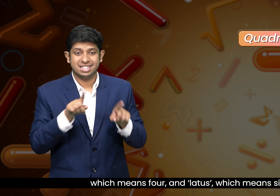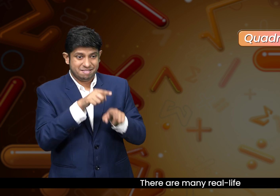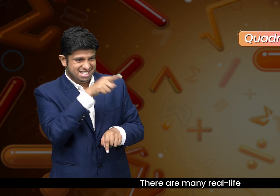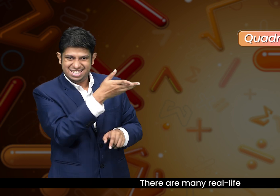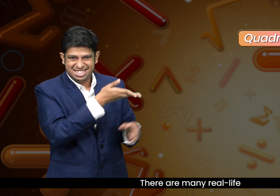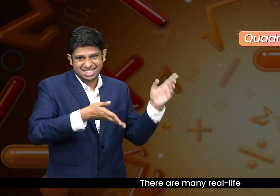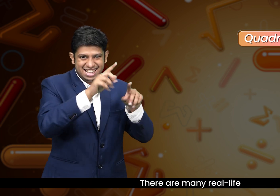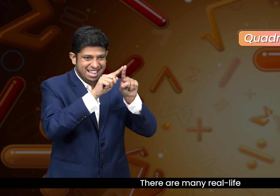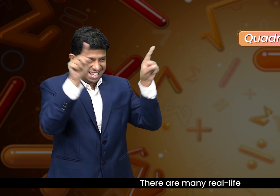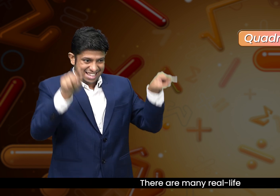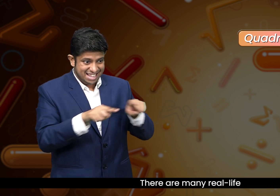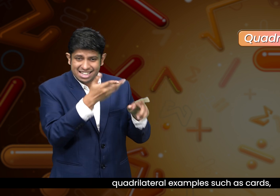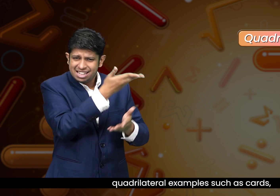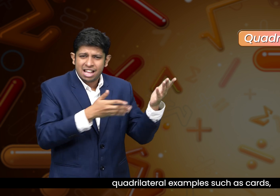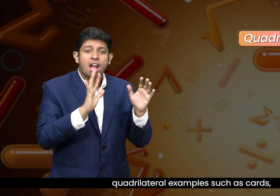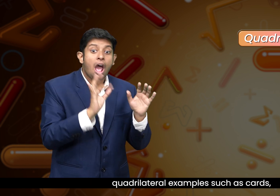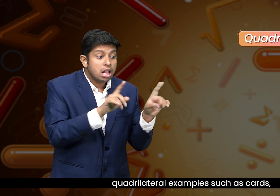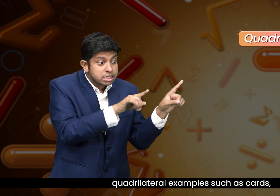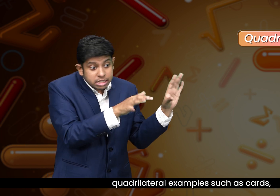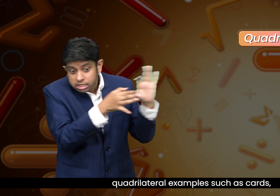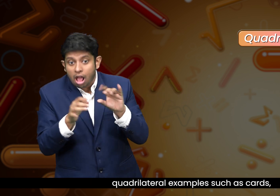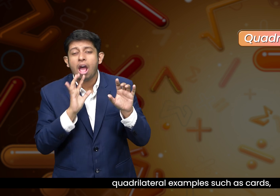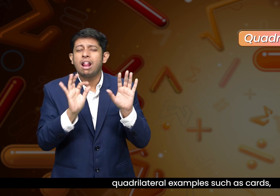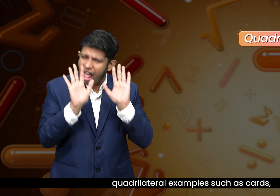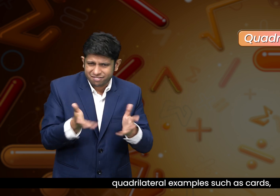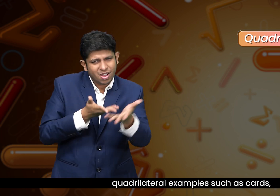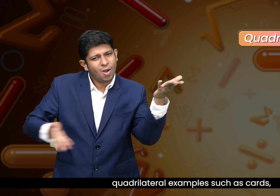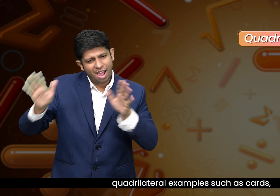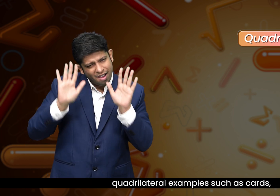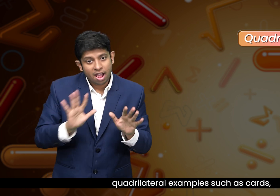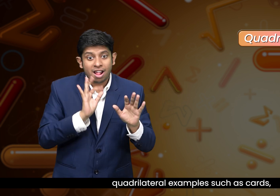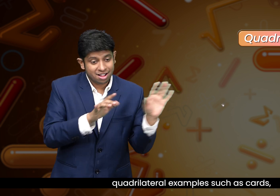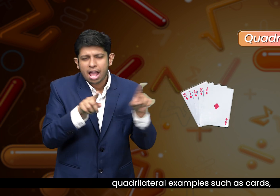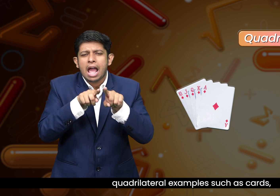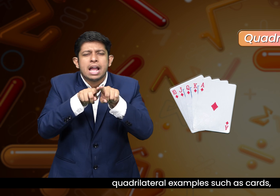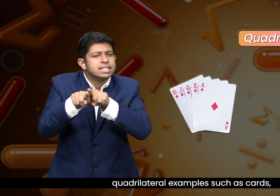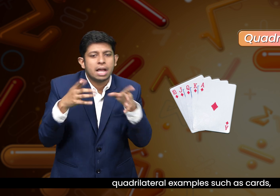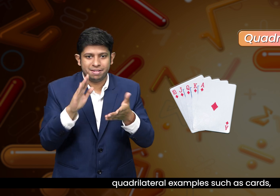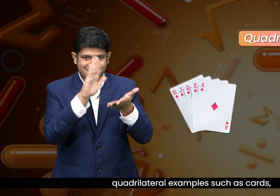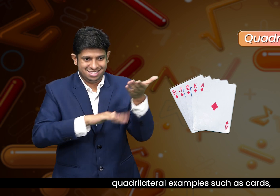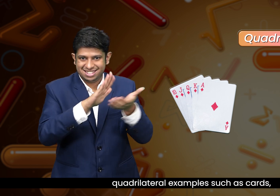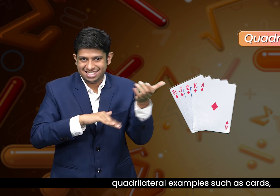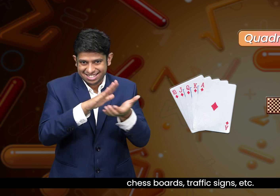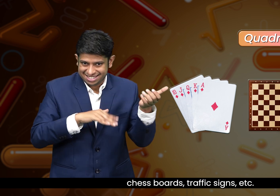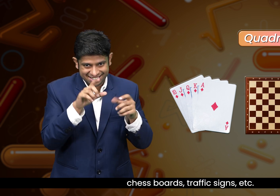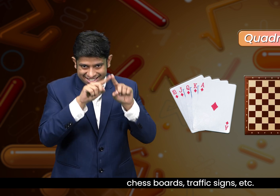There are many real life quadrilateral examples such as cards,